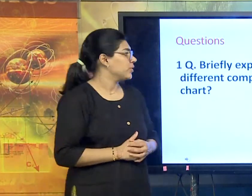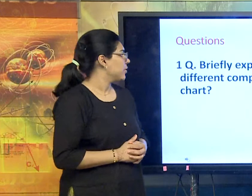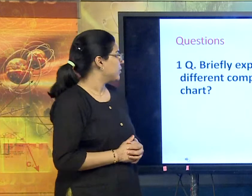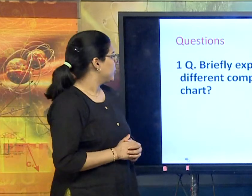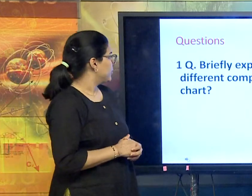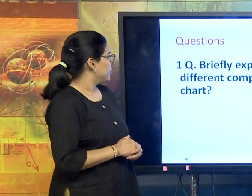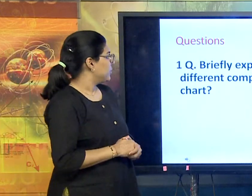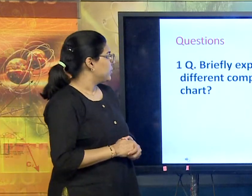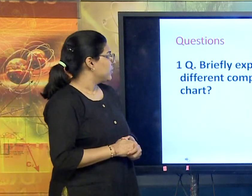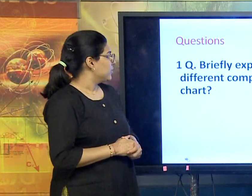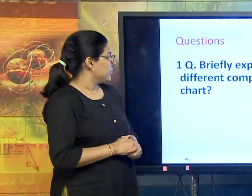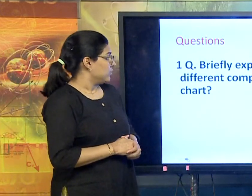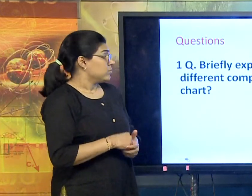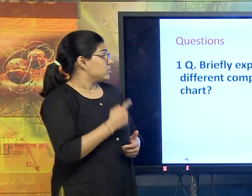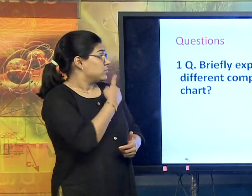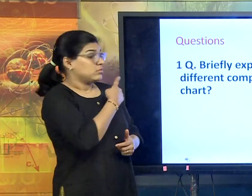number 1.